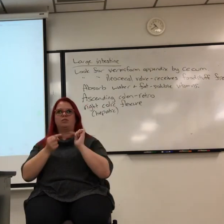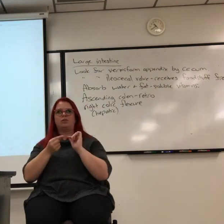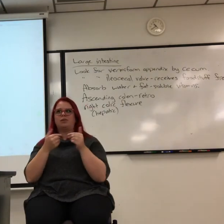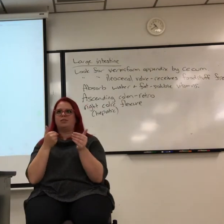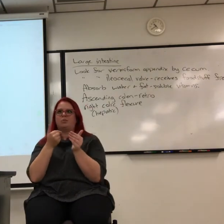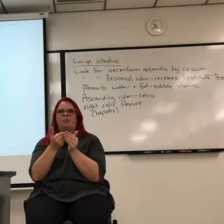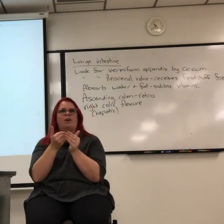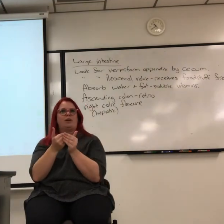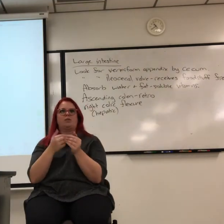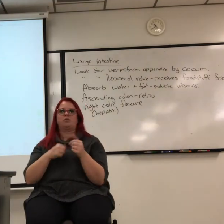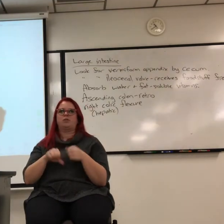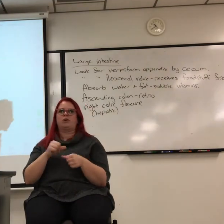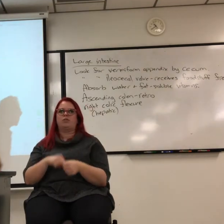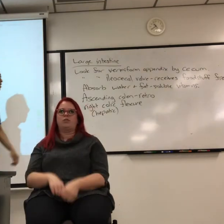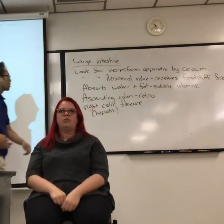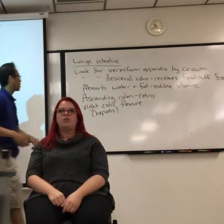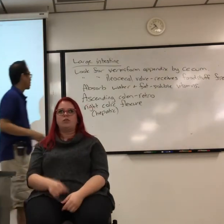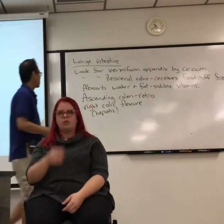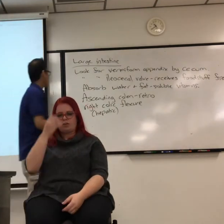each other.